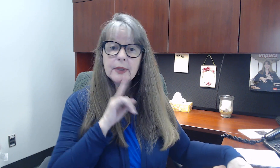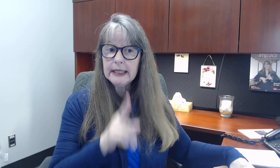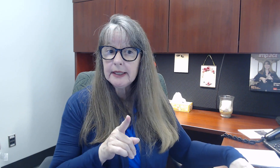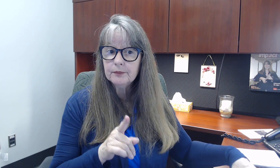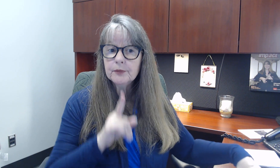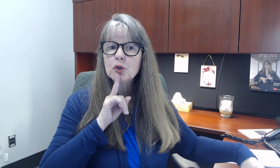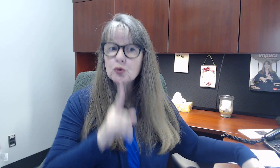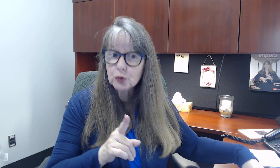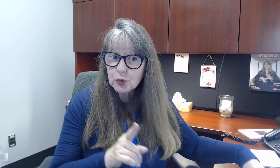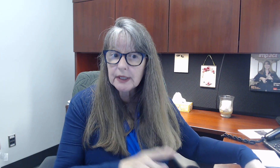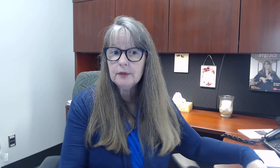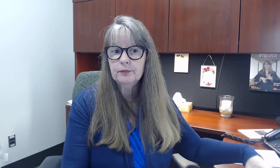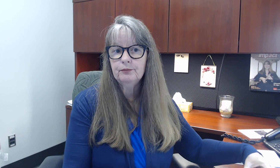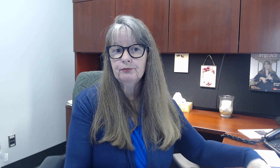Really, truly.